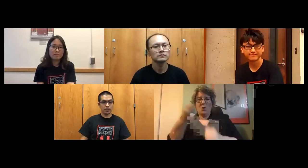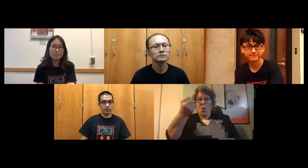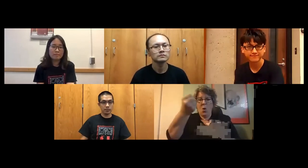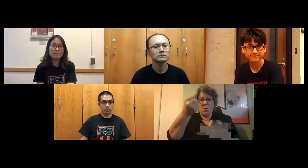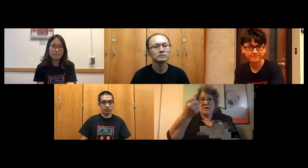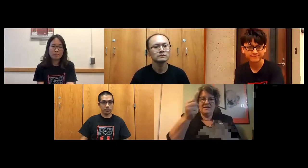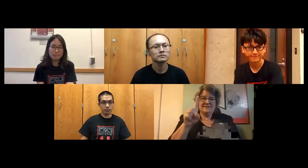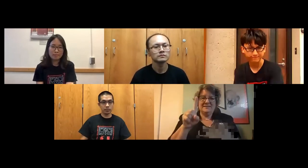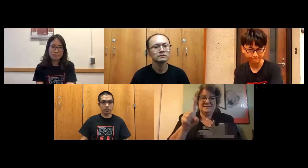it.